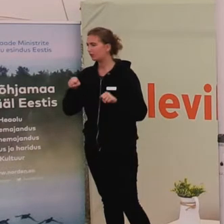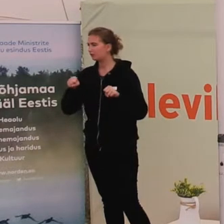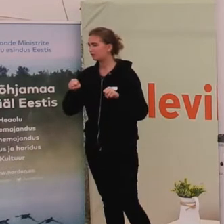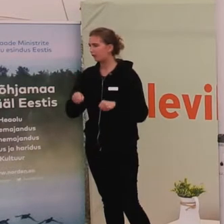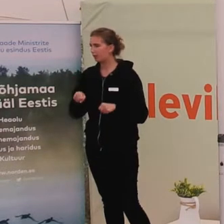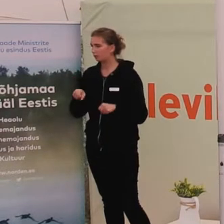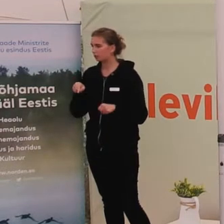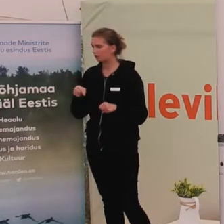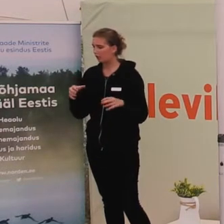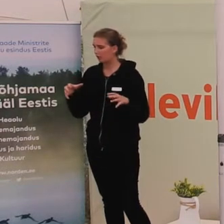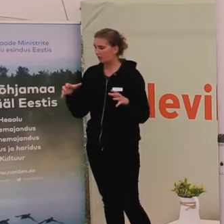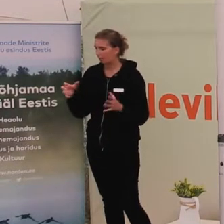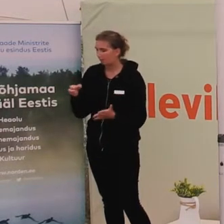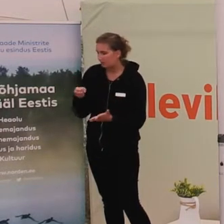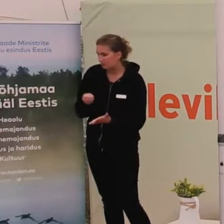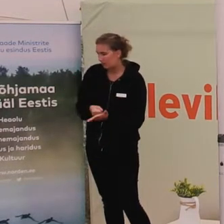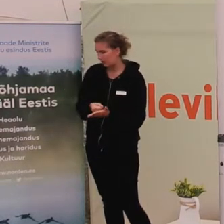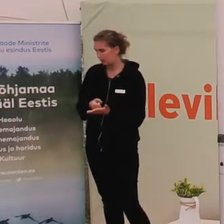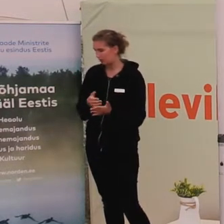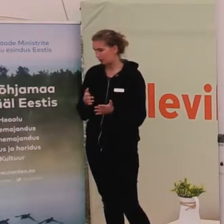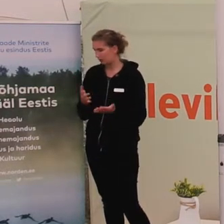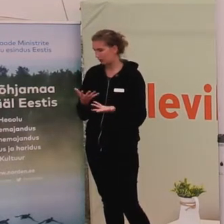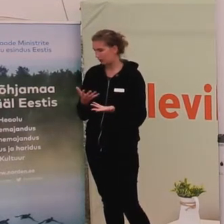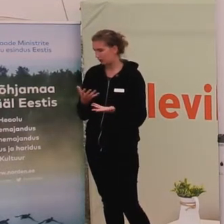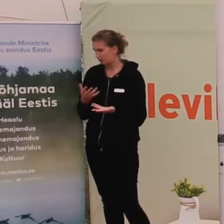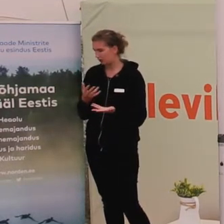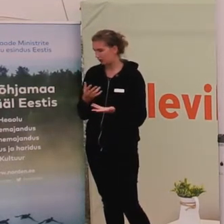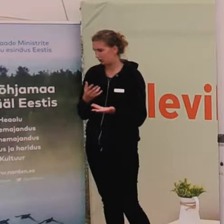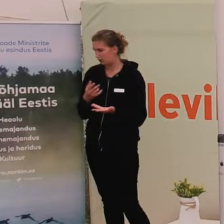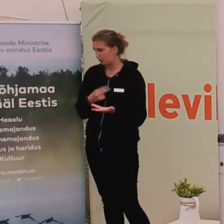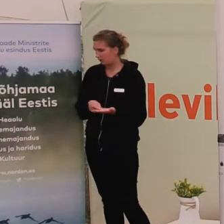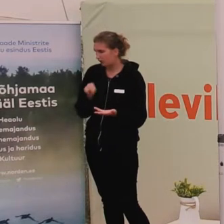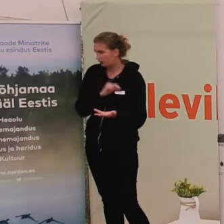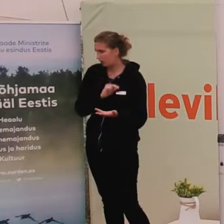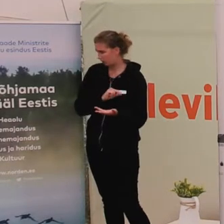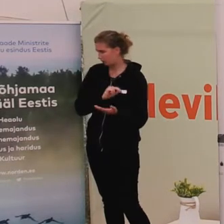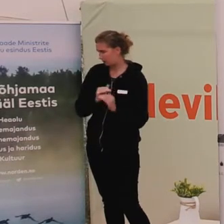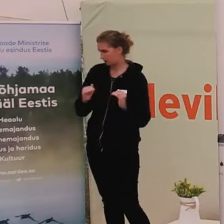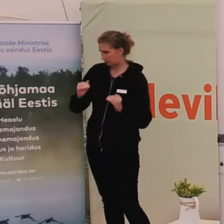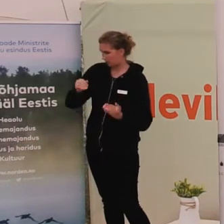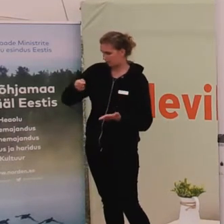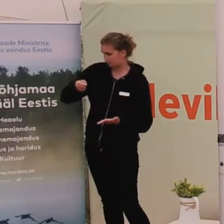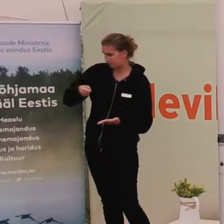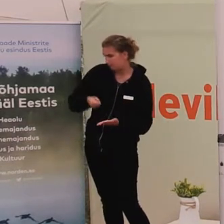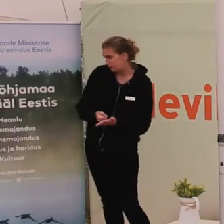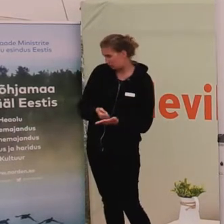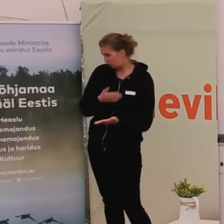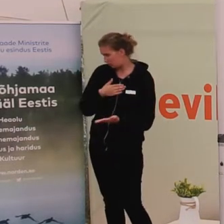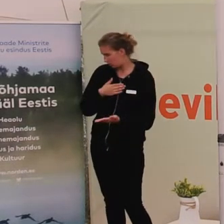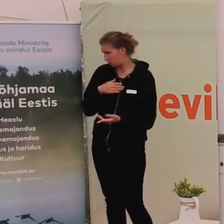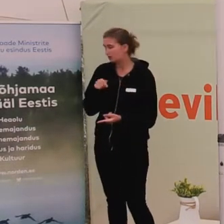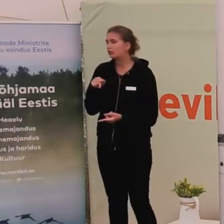to minimize or make less the consumption level. There is one